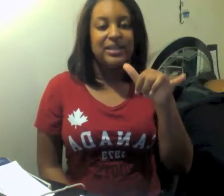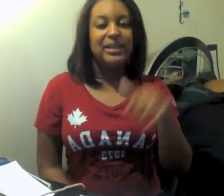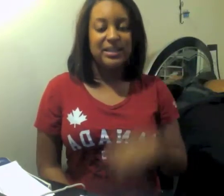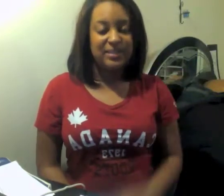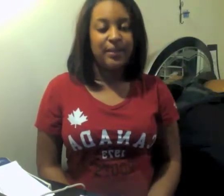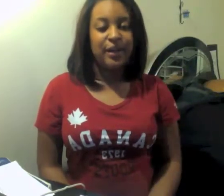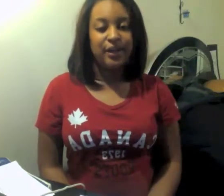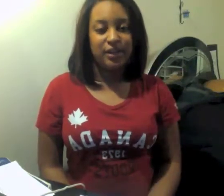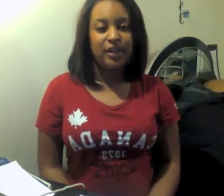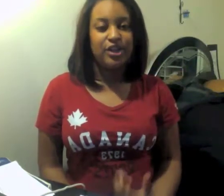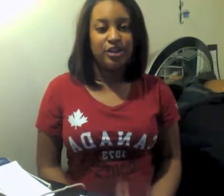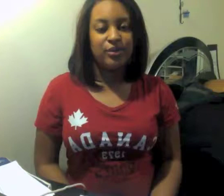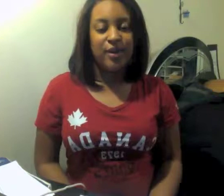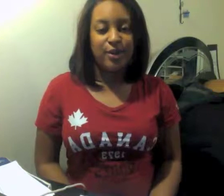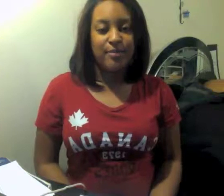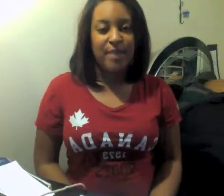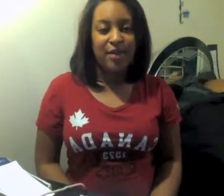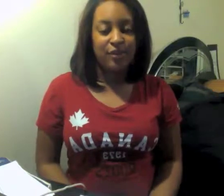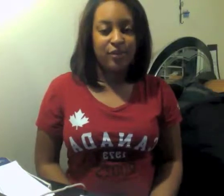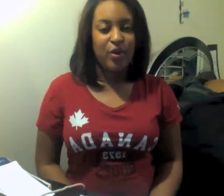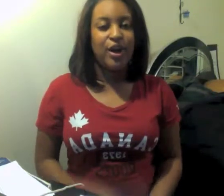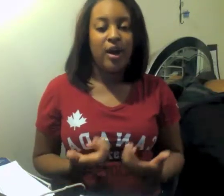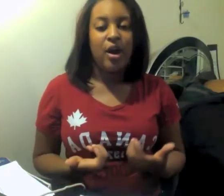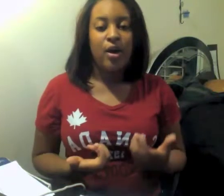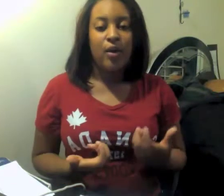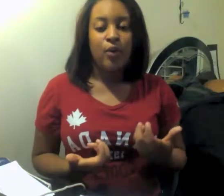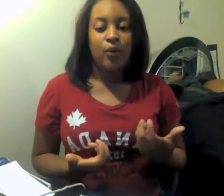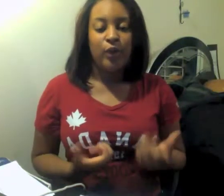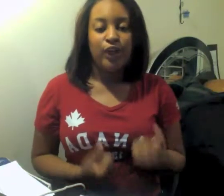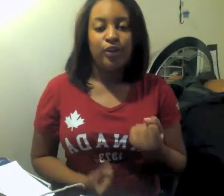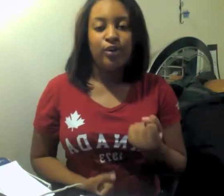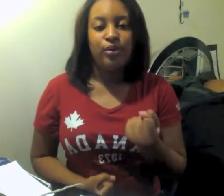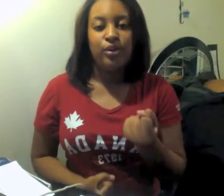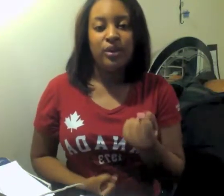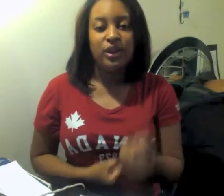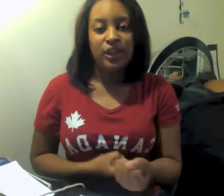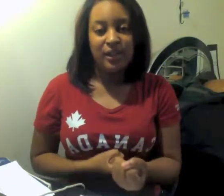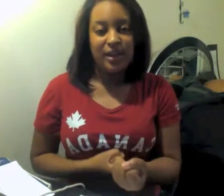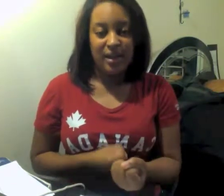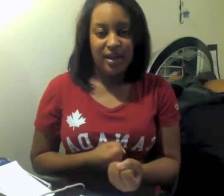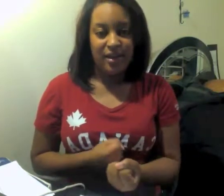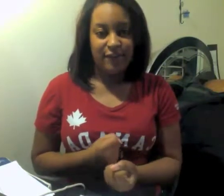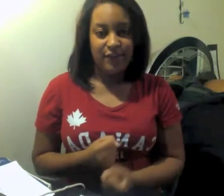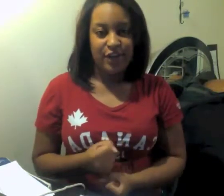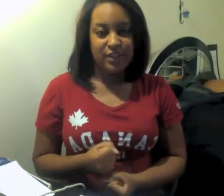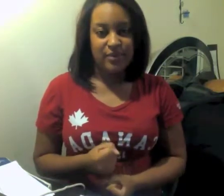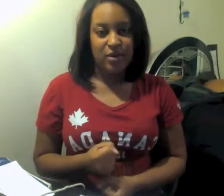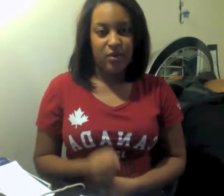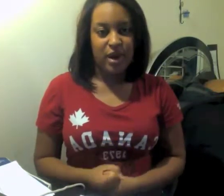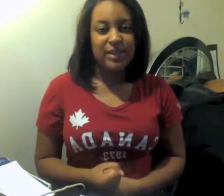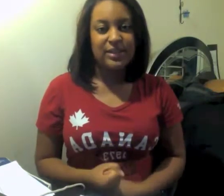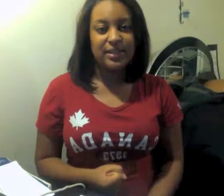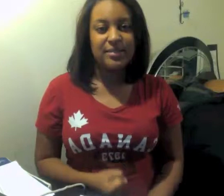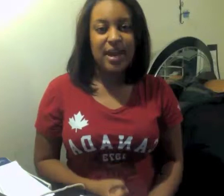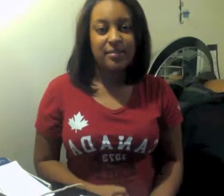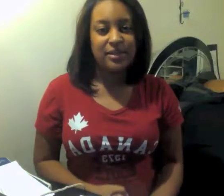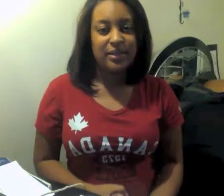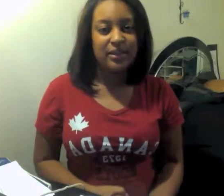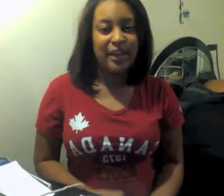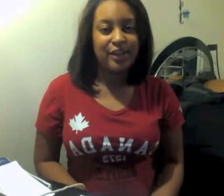it's better because you're mouthing the word. When you look at a fingerspell word, sometimes the letters